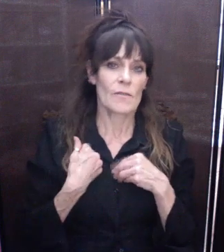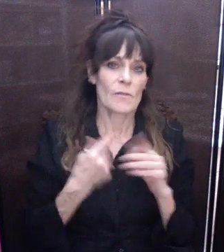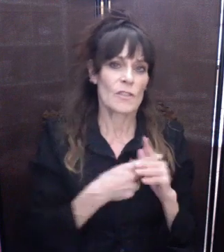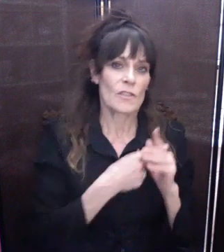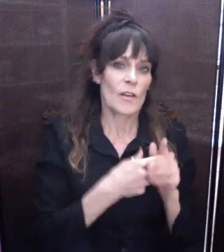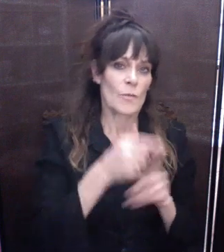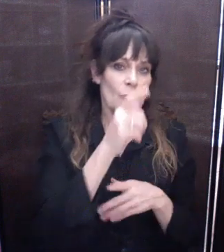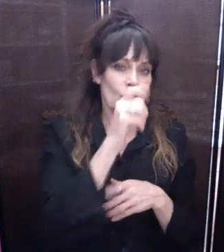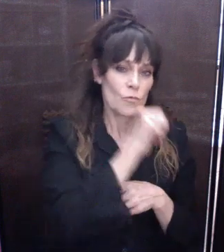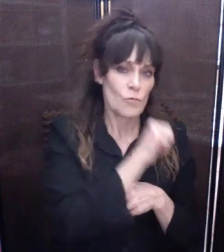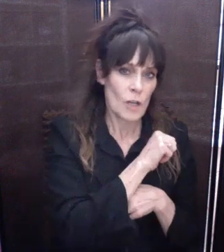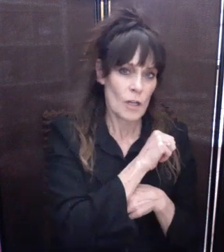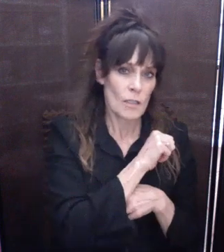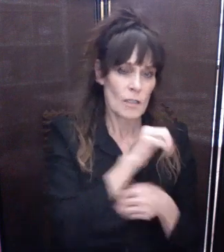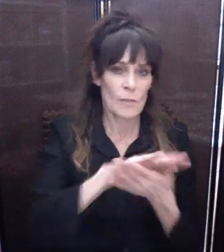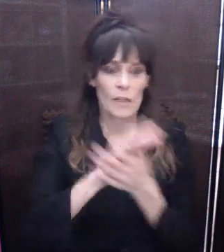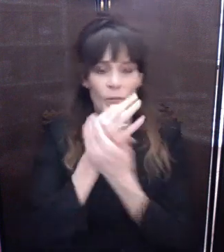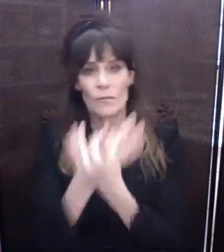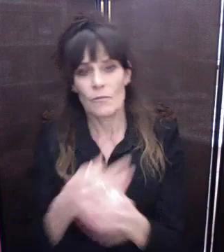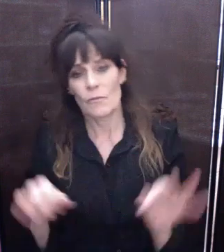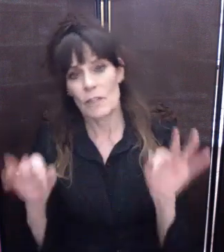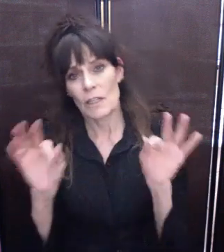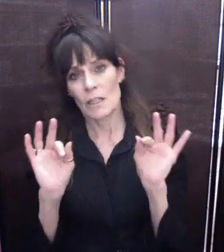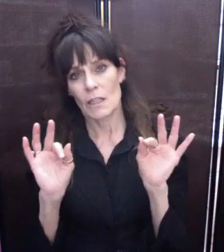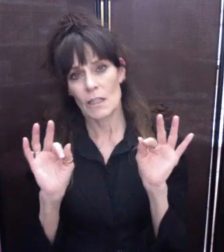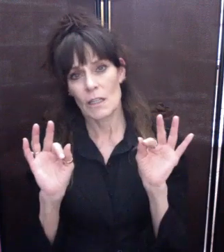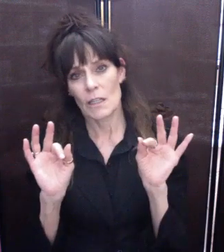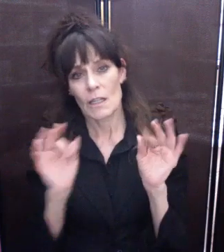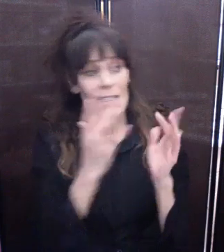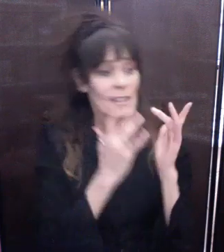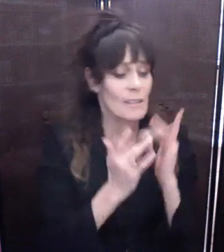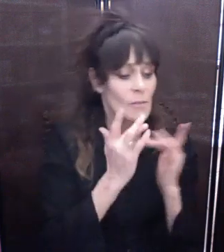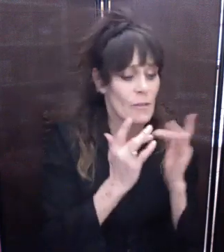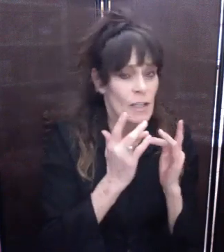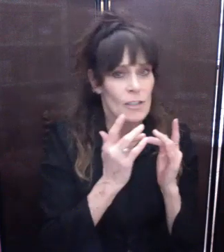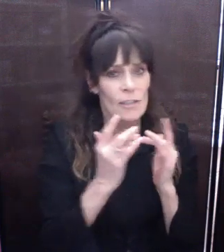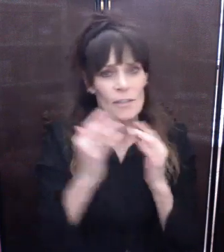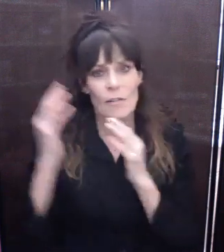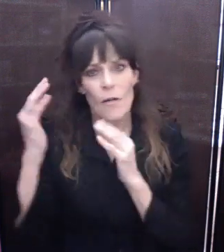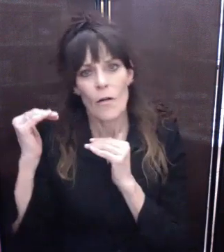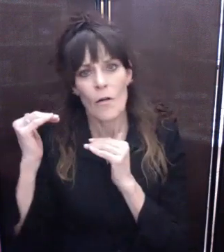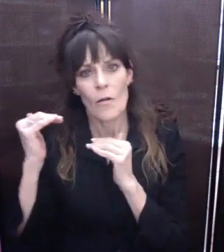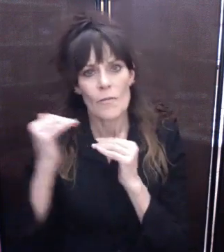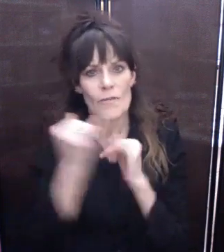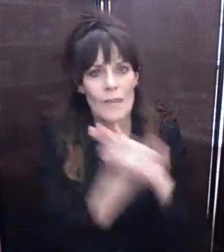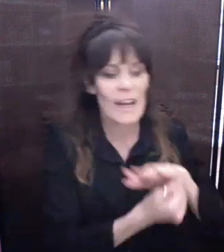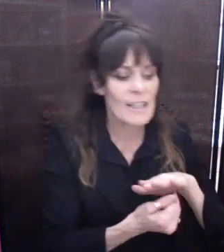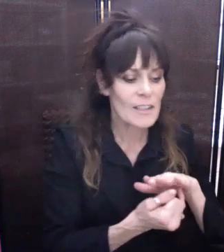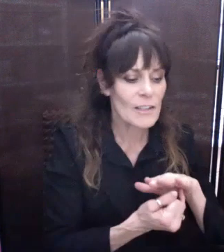drunkenness to freedom, from desperation to hope, from isolation to love.